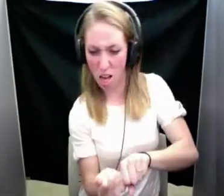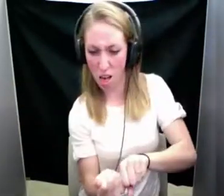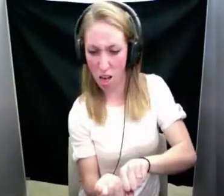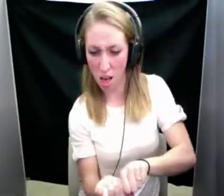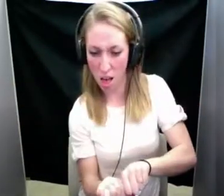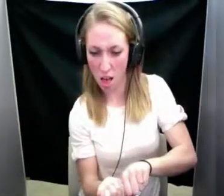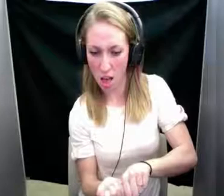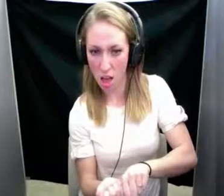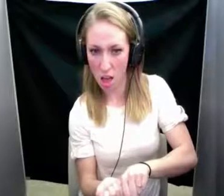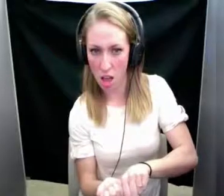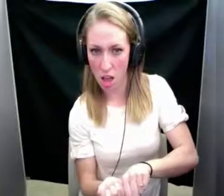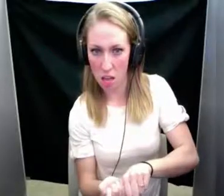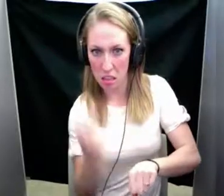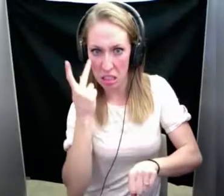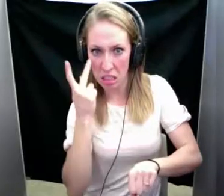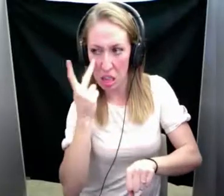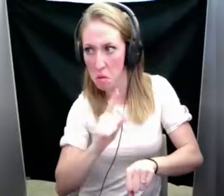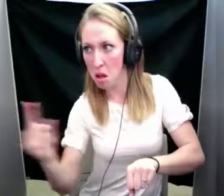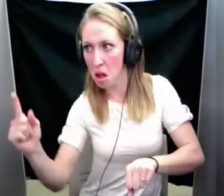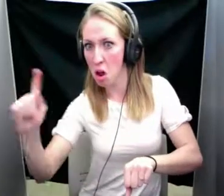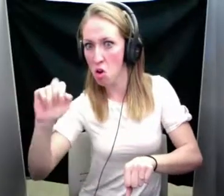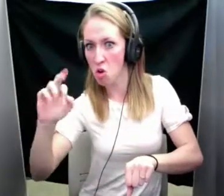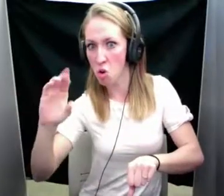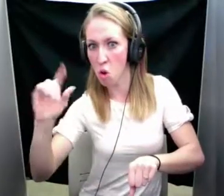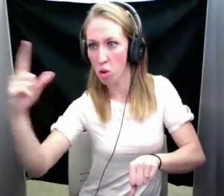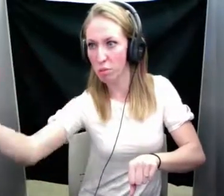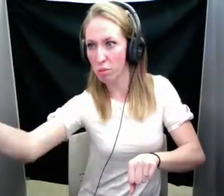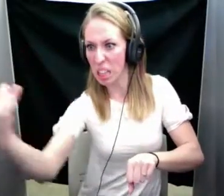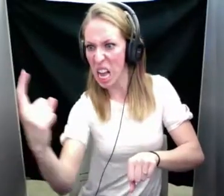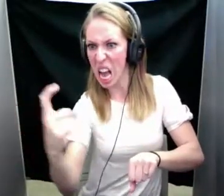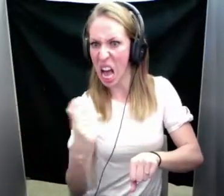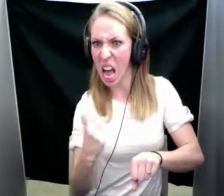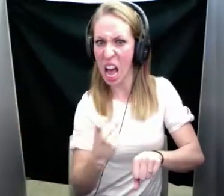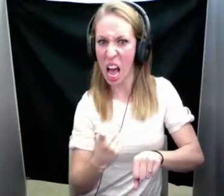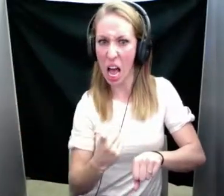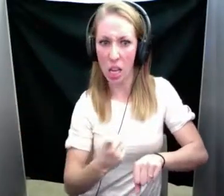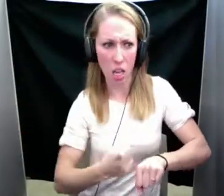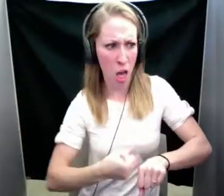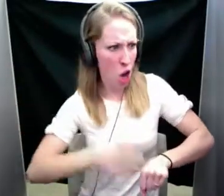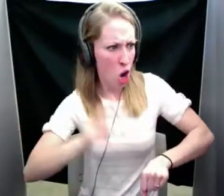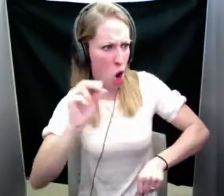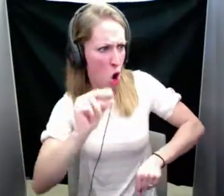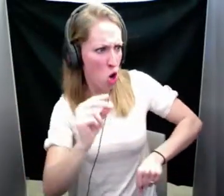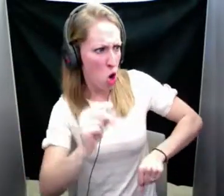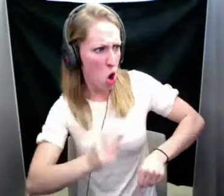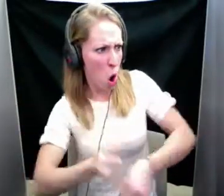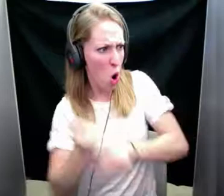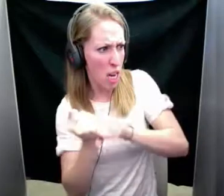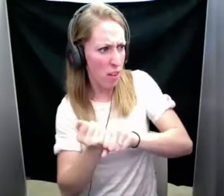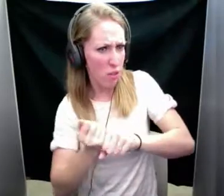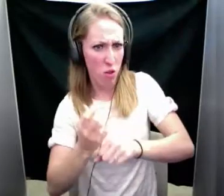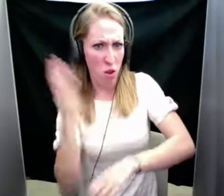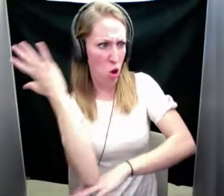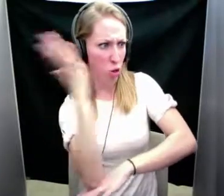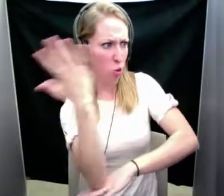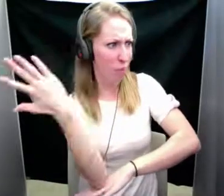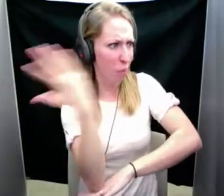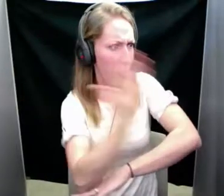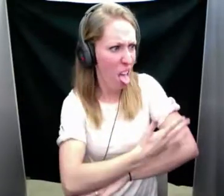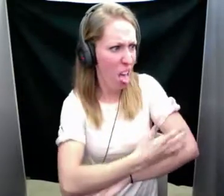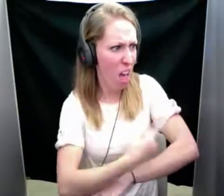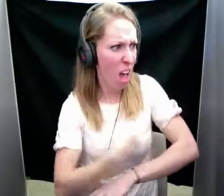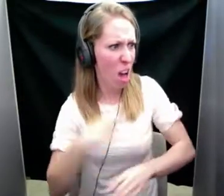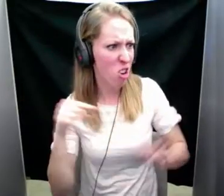than out of the woods comes this great big huge troll screaming and roaring at him, if you're cutting down my trees, I'm gonna kill you and eat